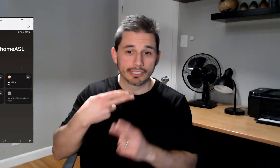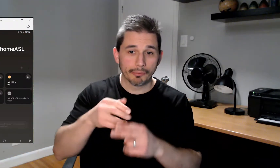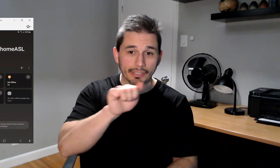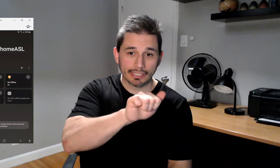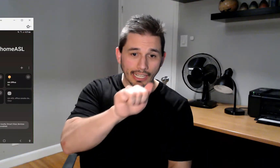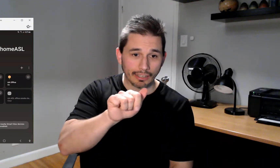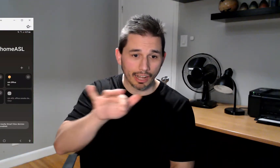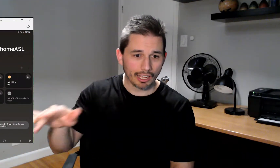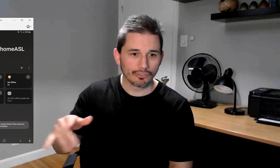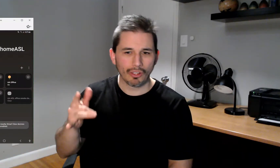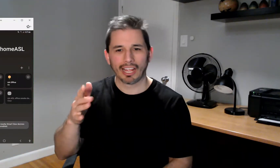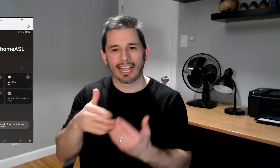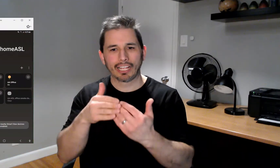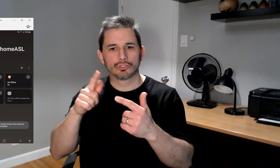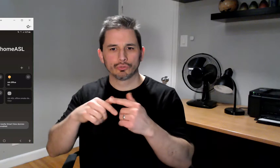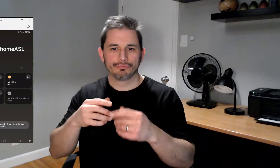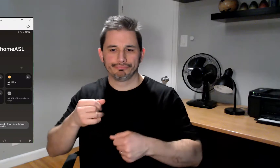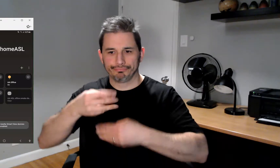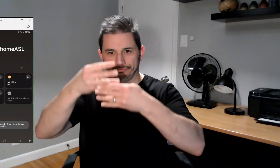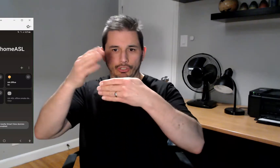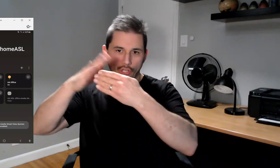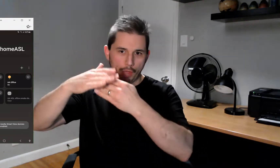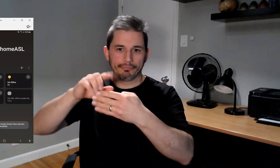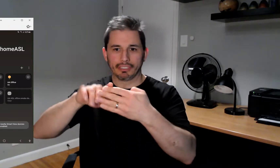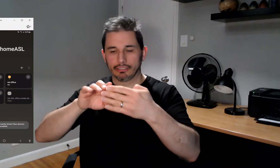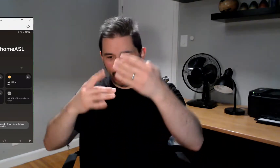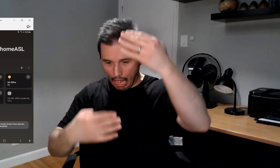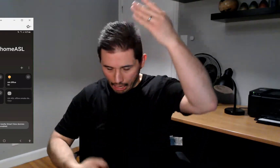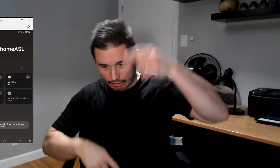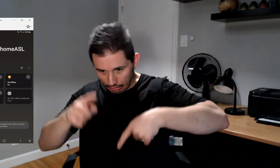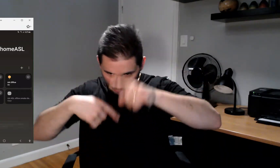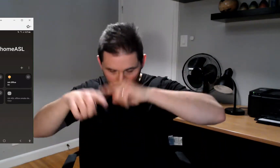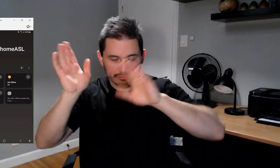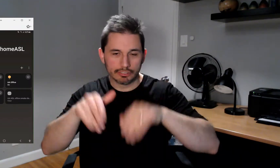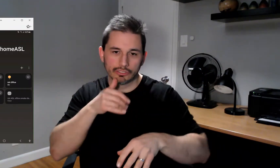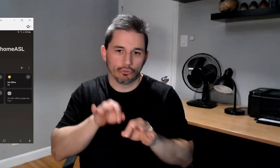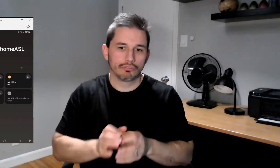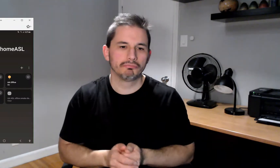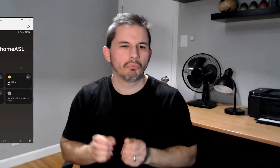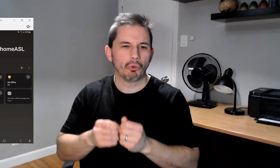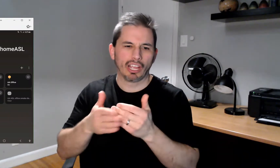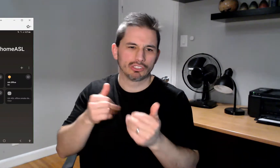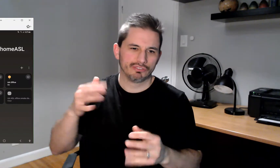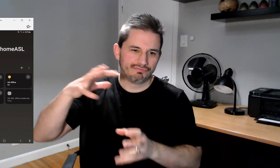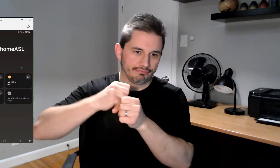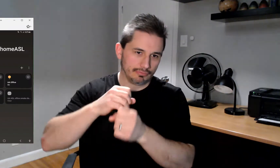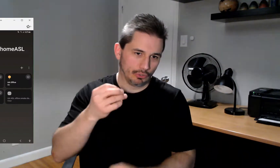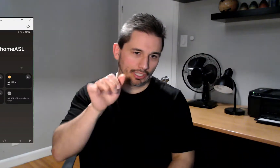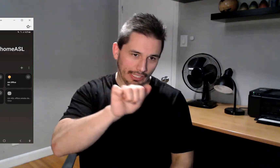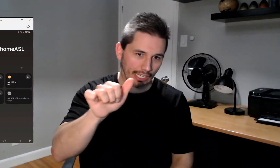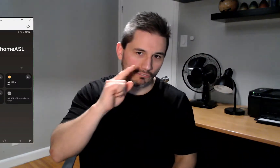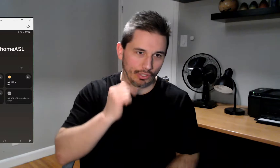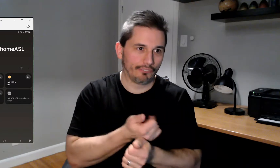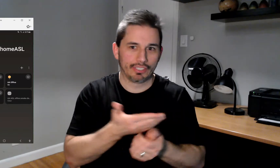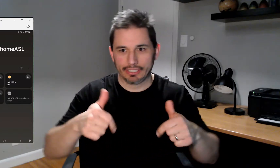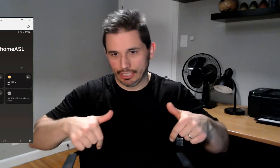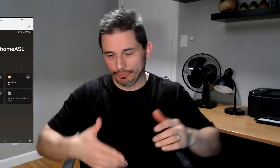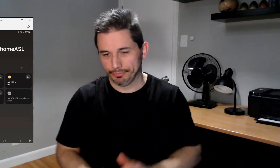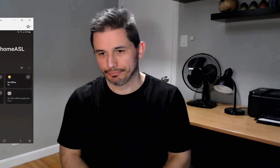And I've named it AA and so on, just that when I'm sorting alphabetically, it shows up at the top. So everything in this room